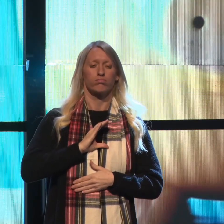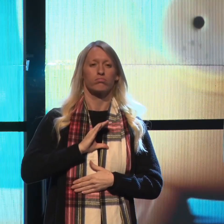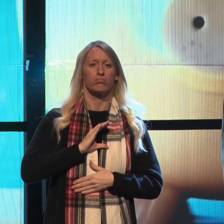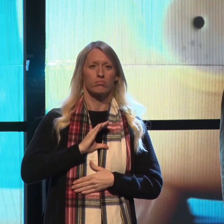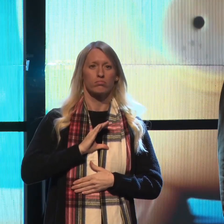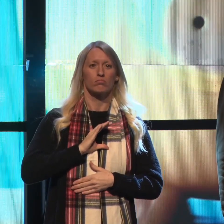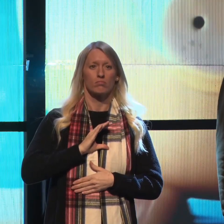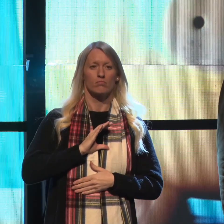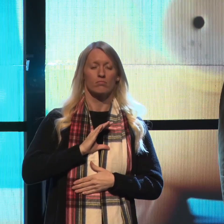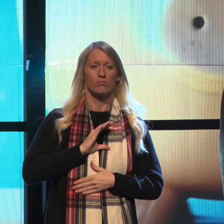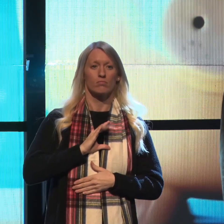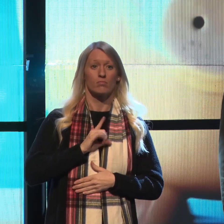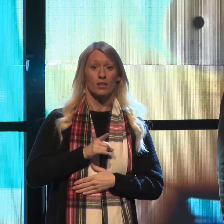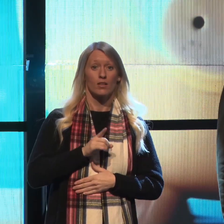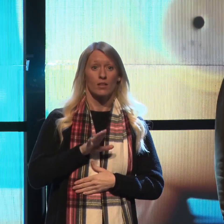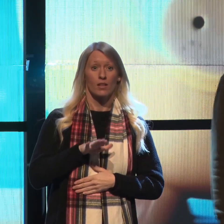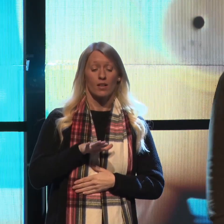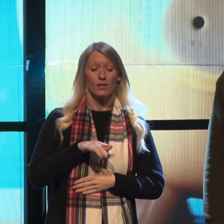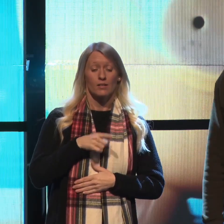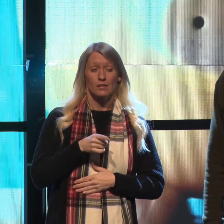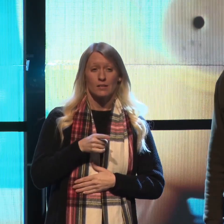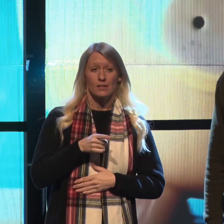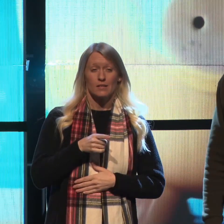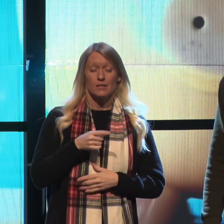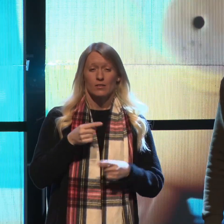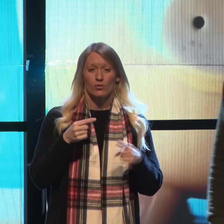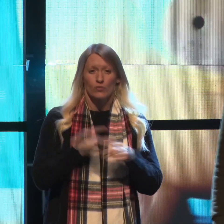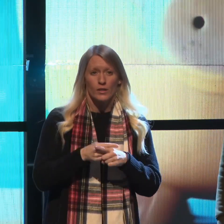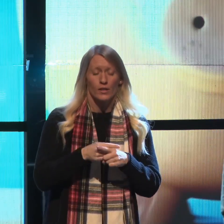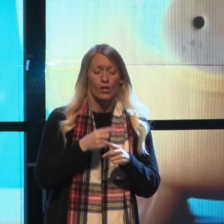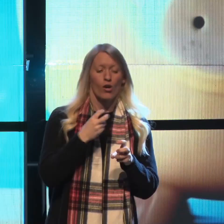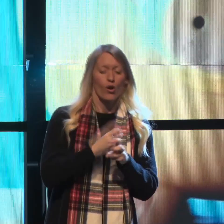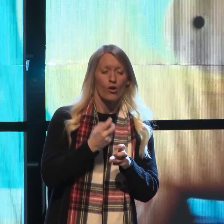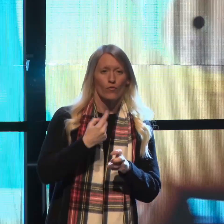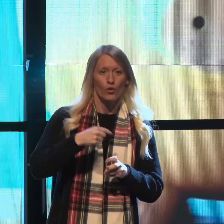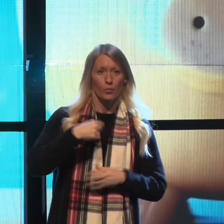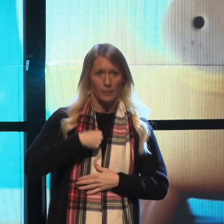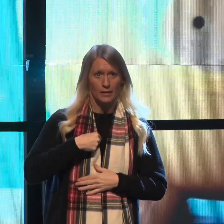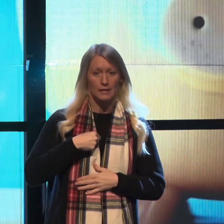And here's the thing, and this is really tricky, and this is something that's really hard for me because I